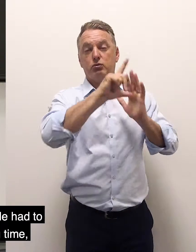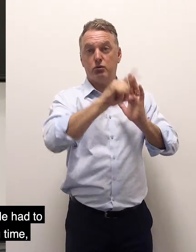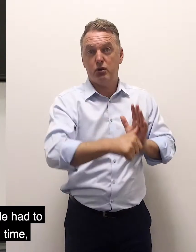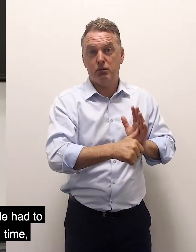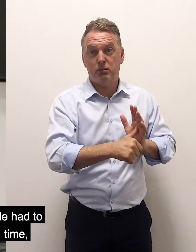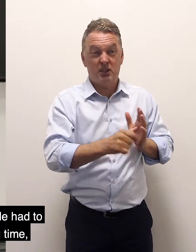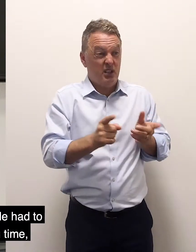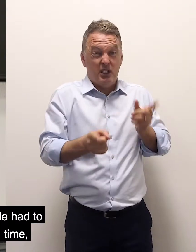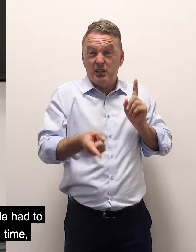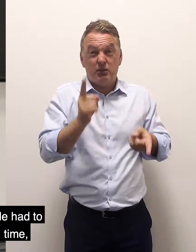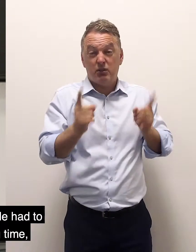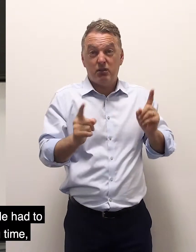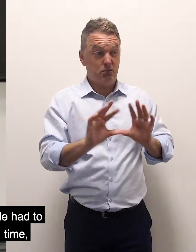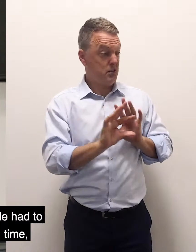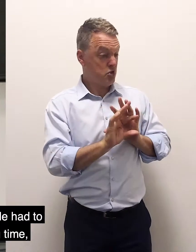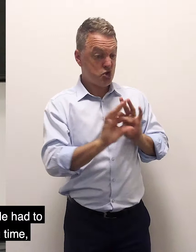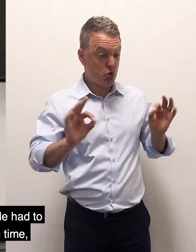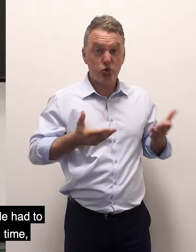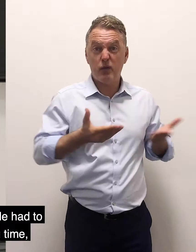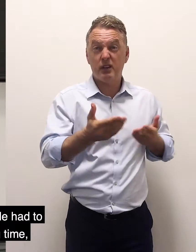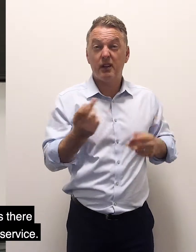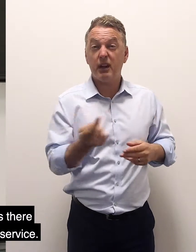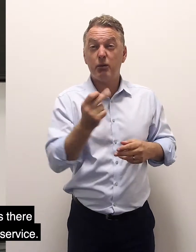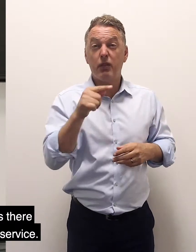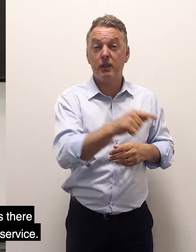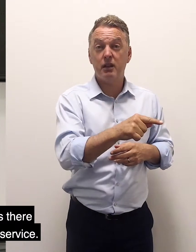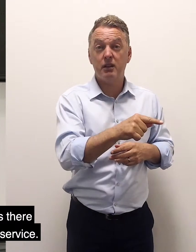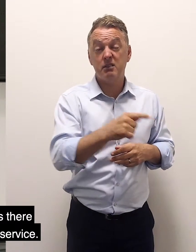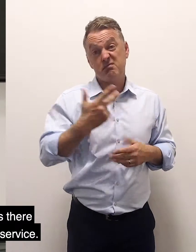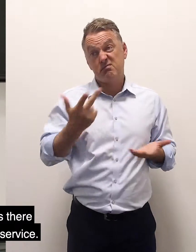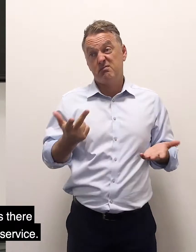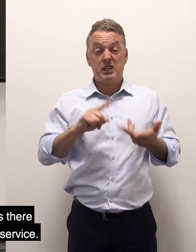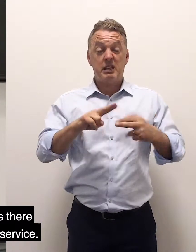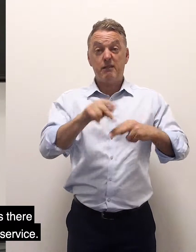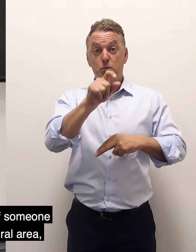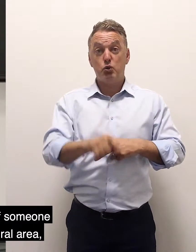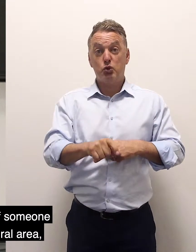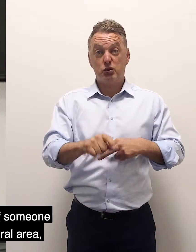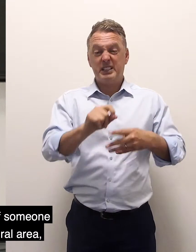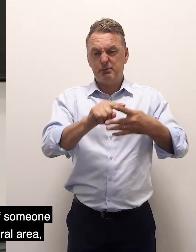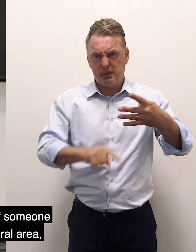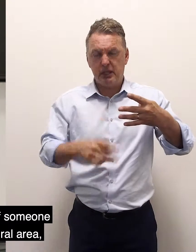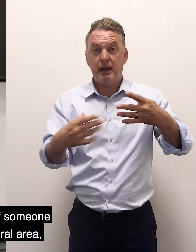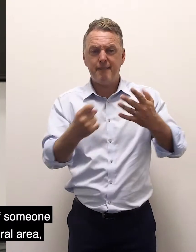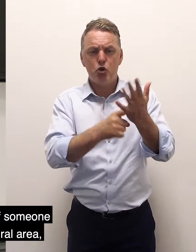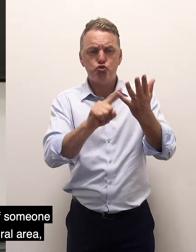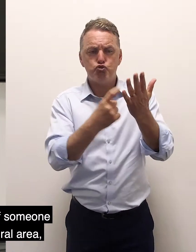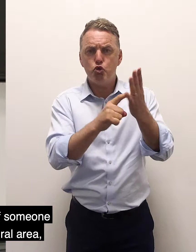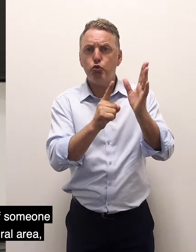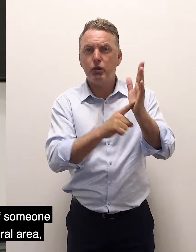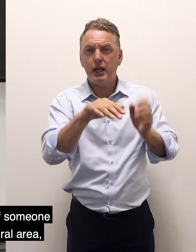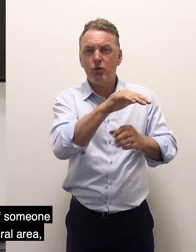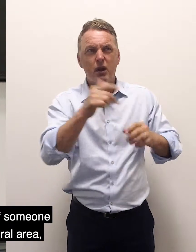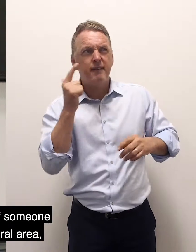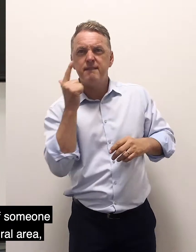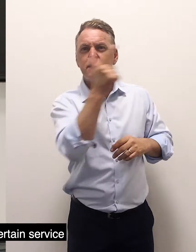place. Sometimes people had to wait for a long time and sometimes there was not even a service. You can imagine if someone was